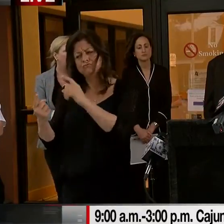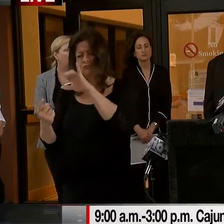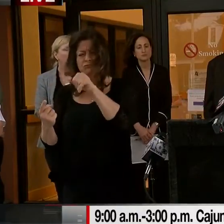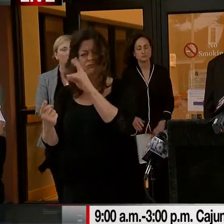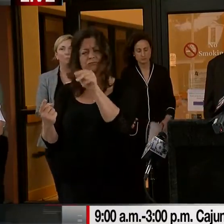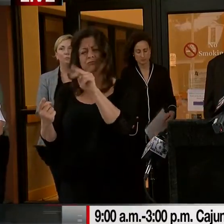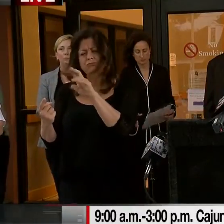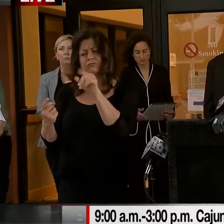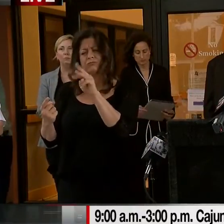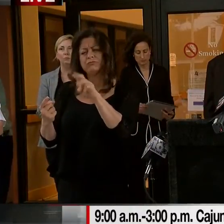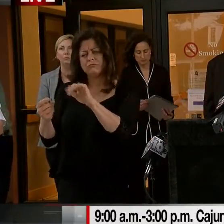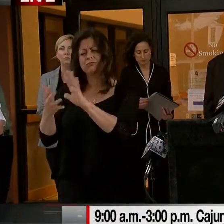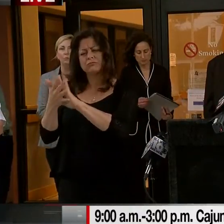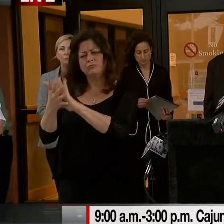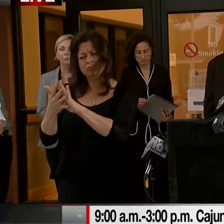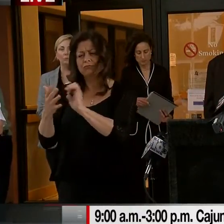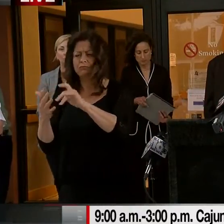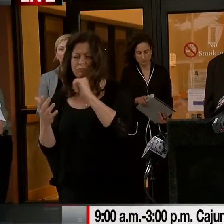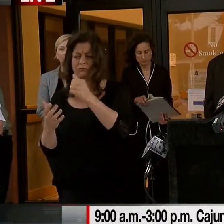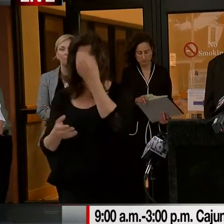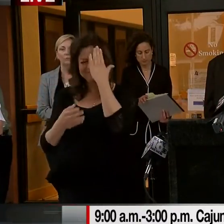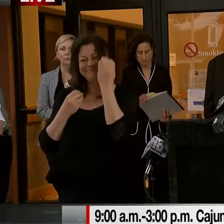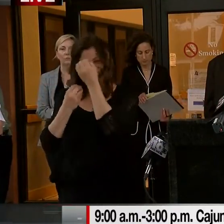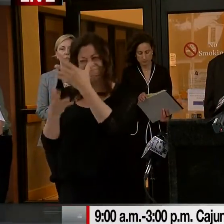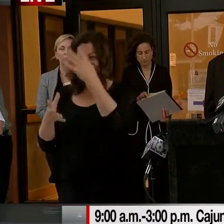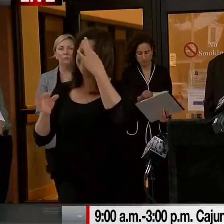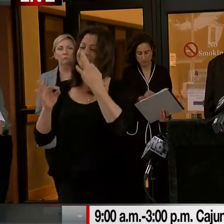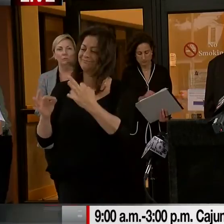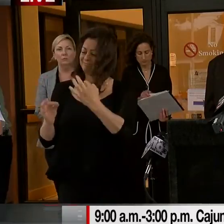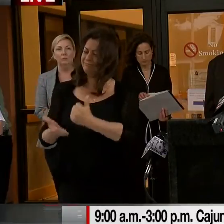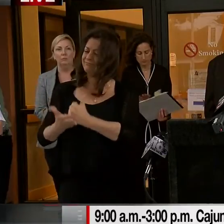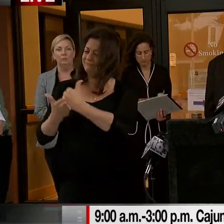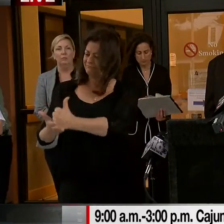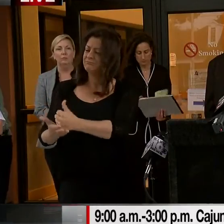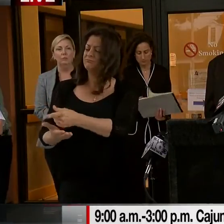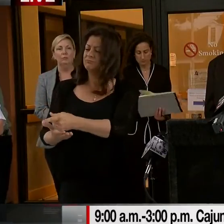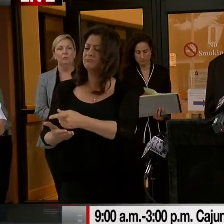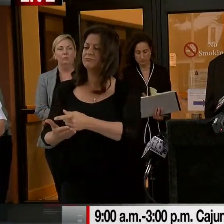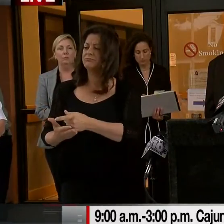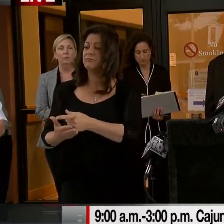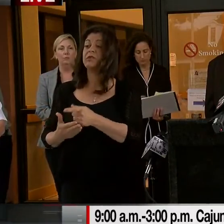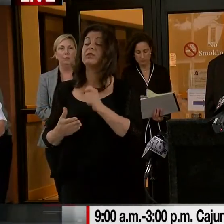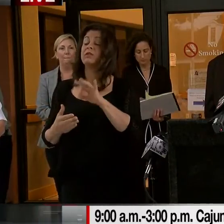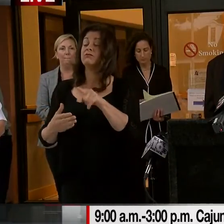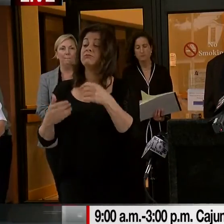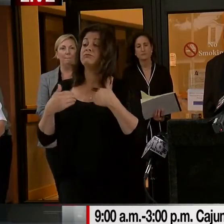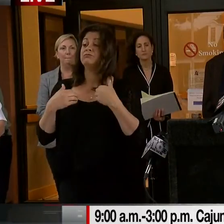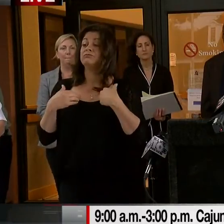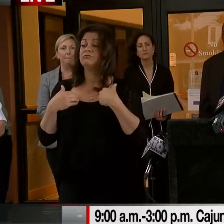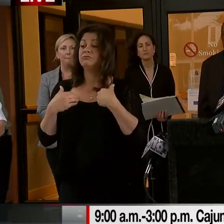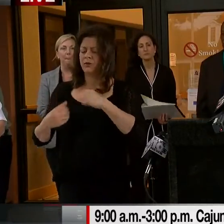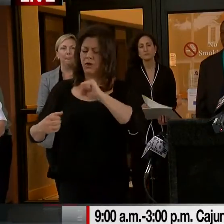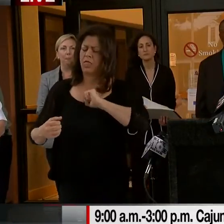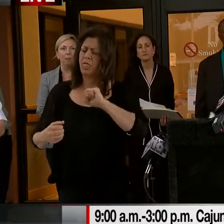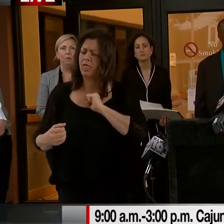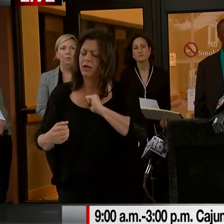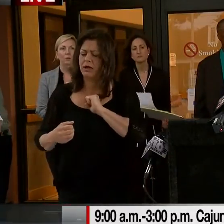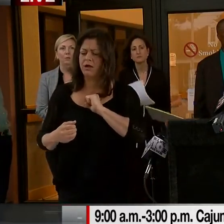with symptoms of acute viral respiratory illness that includes coughing or shortness of breath and or a temperature of greater